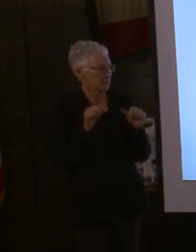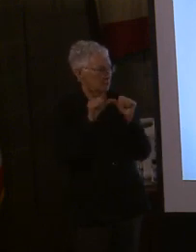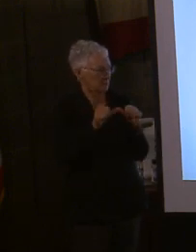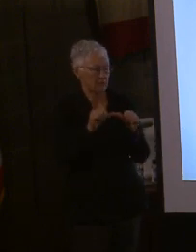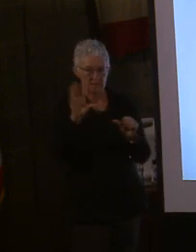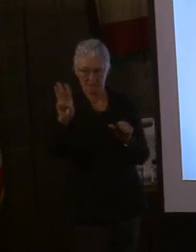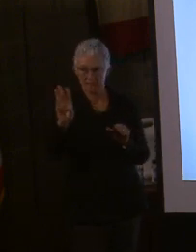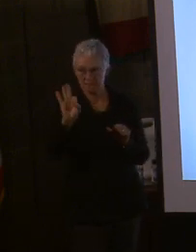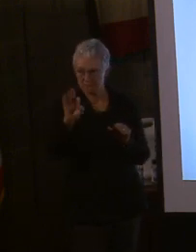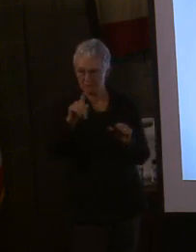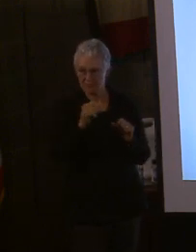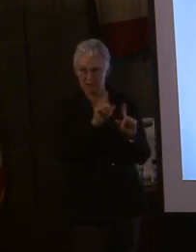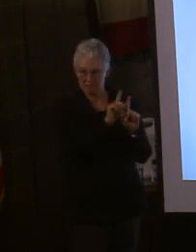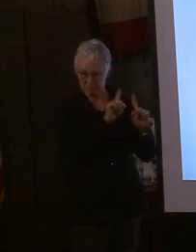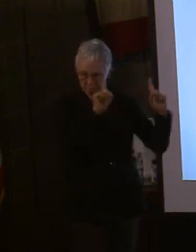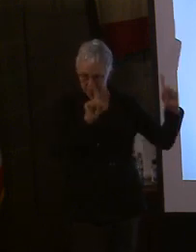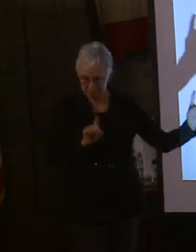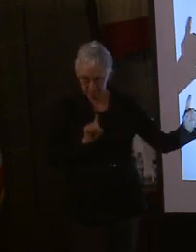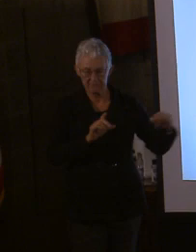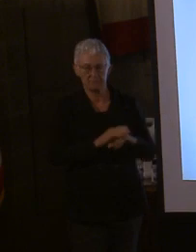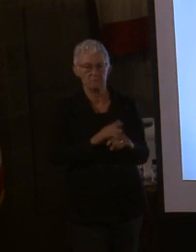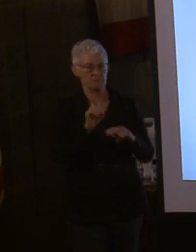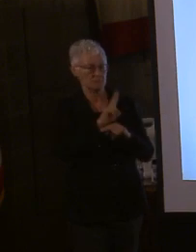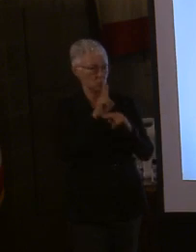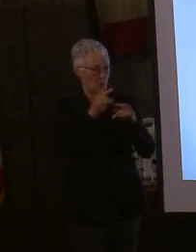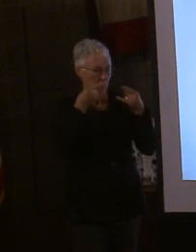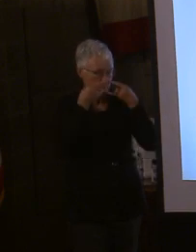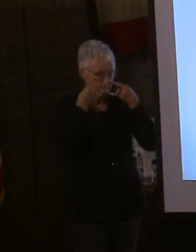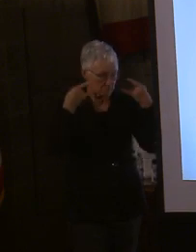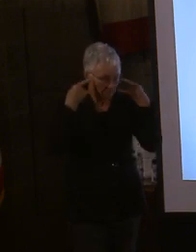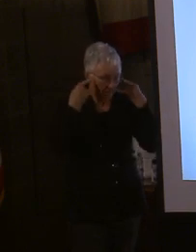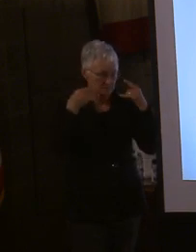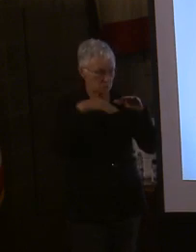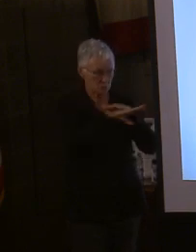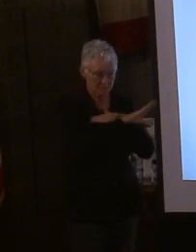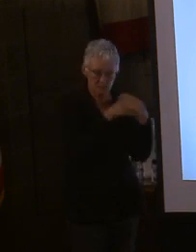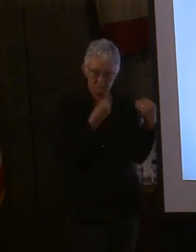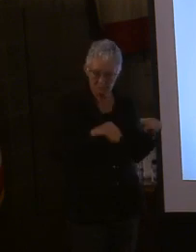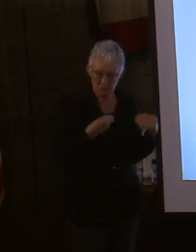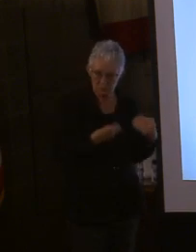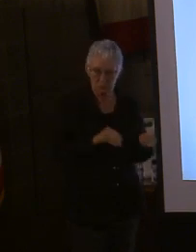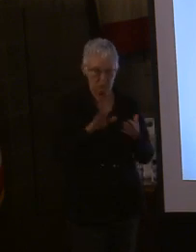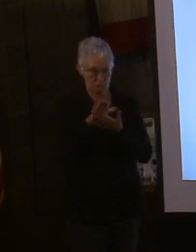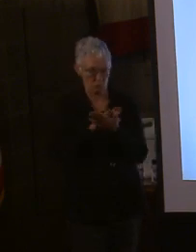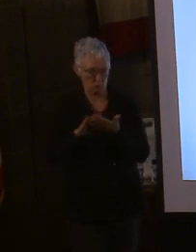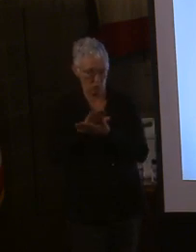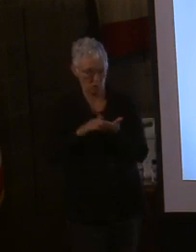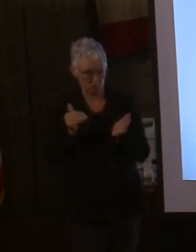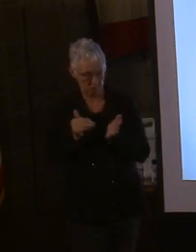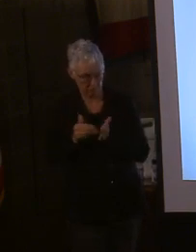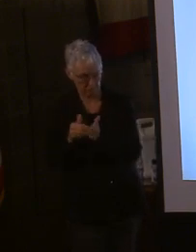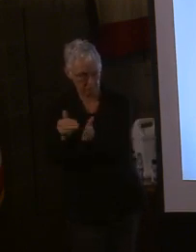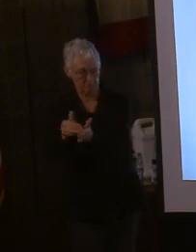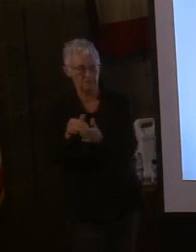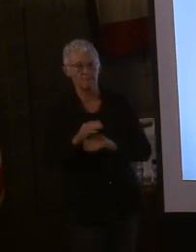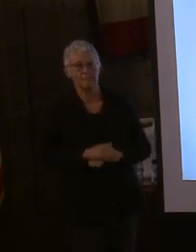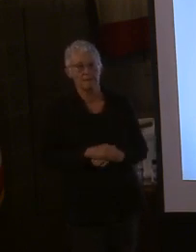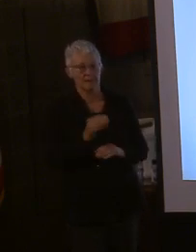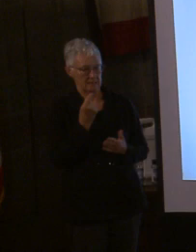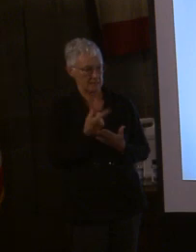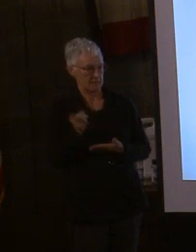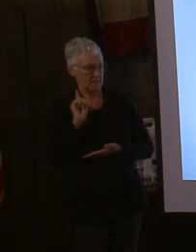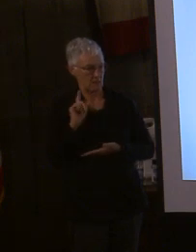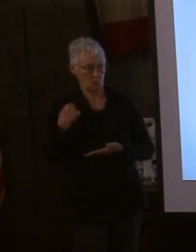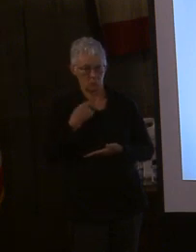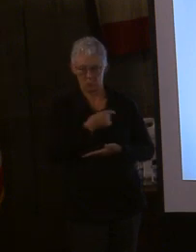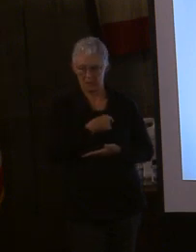feet of distance between you and other people, wearing your mask when you go to the store, washing your hands often. And then last week, we kicked off at